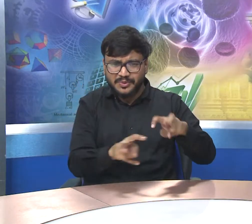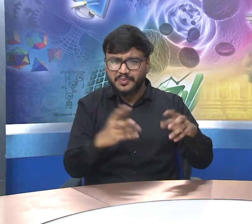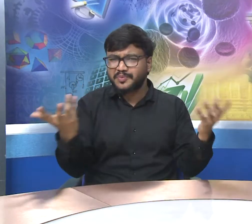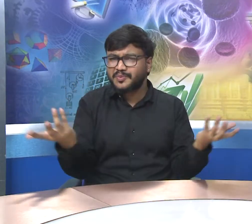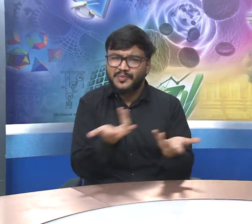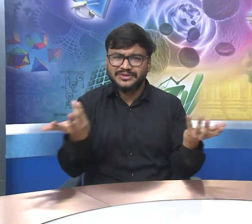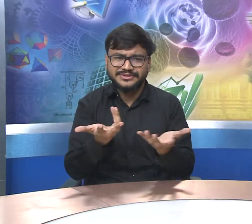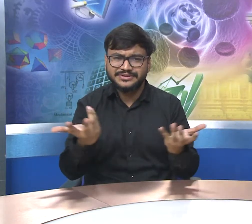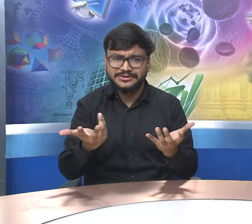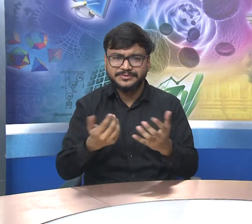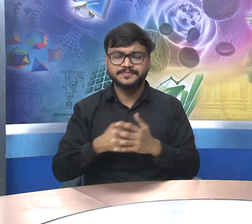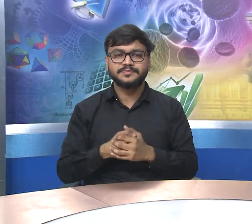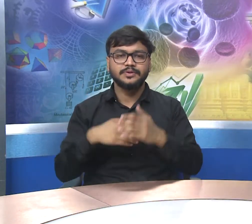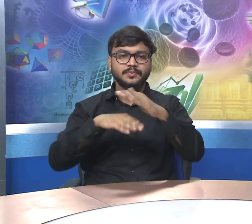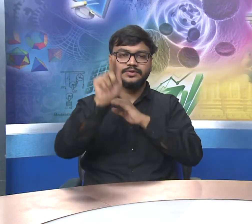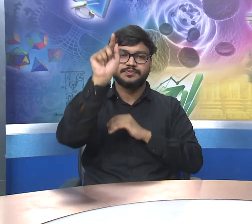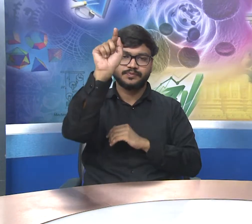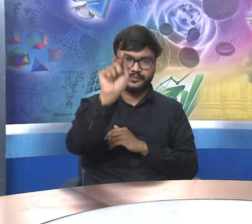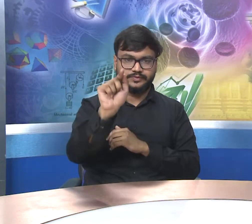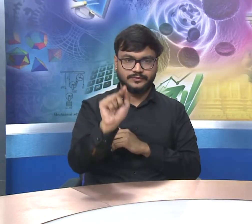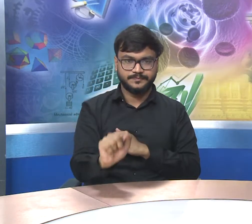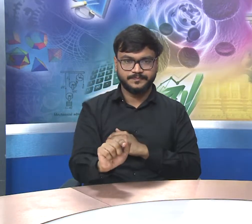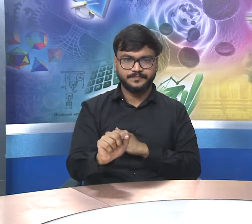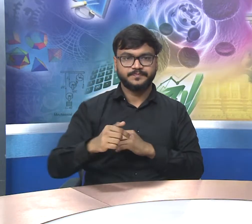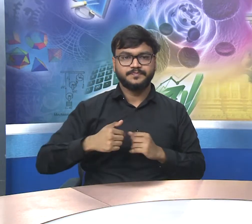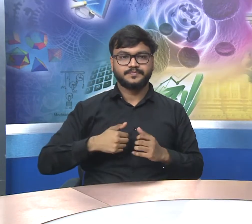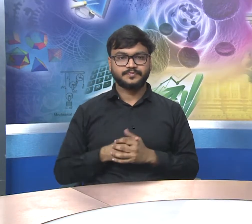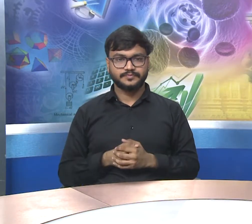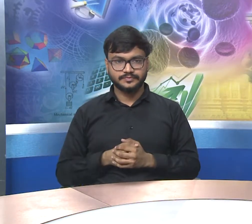The above research concluded that